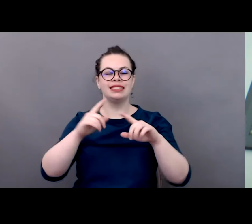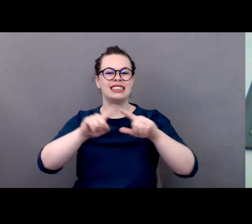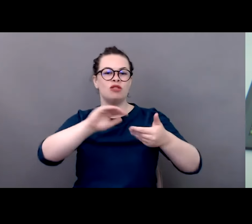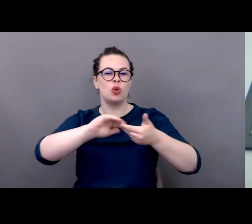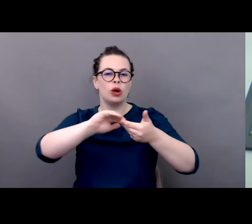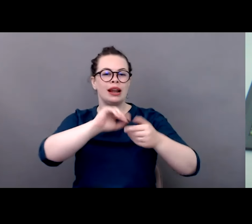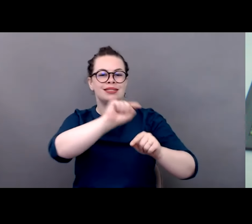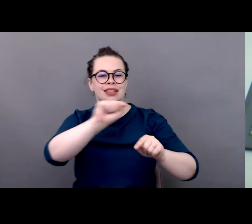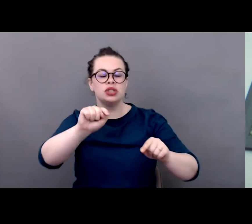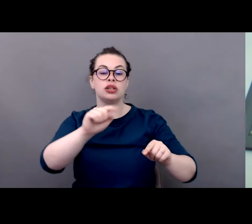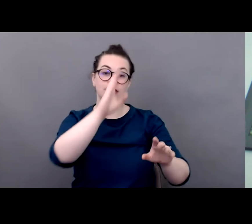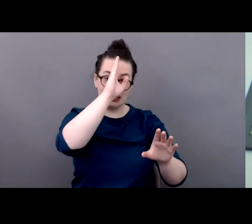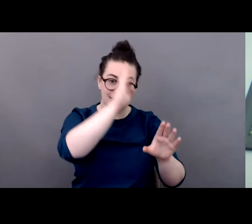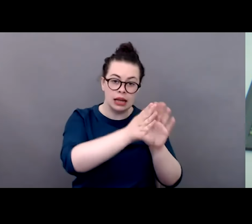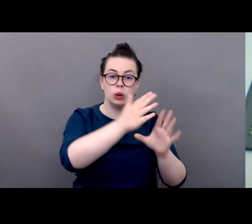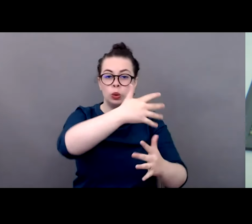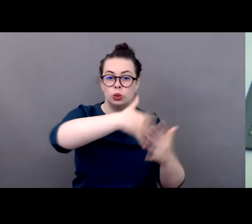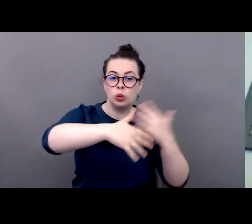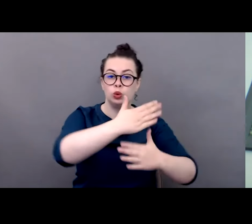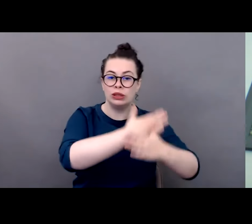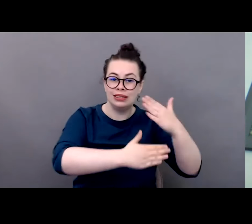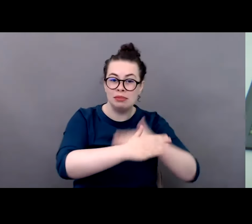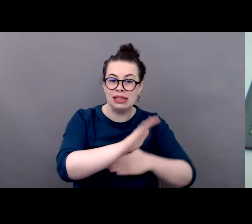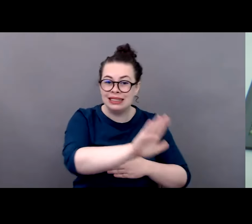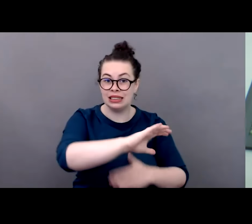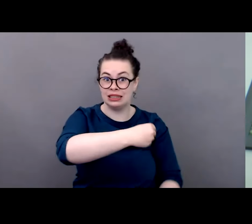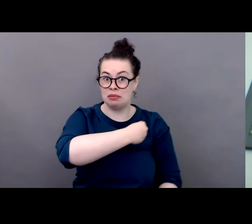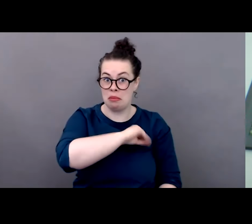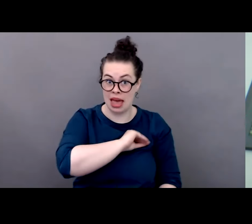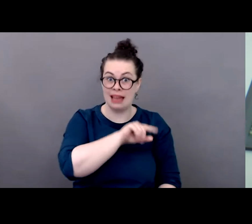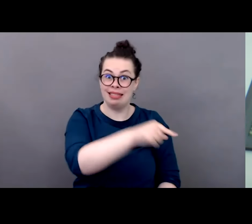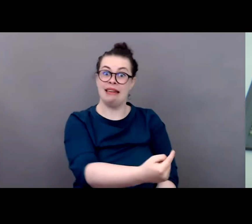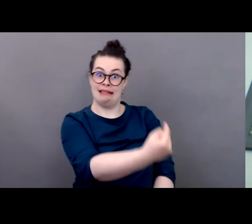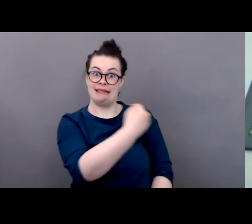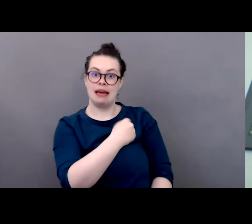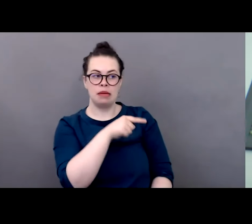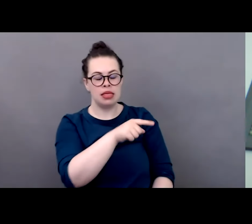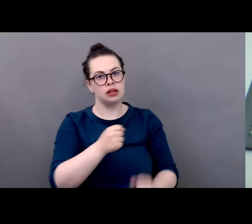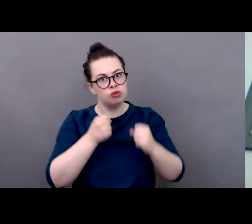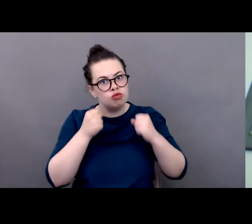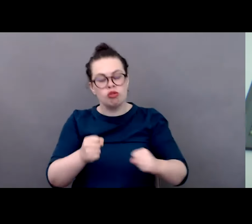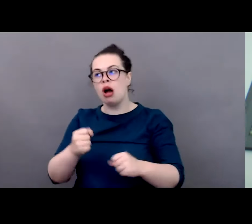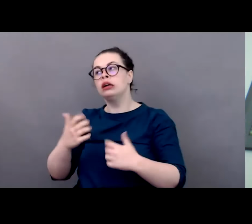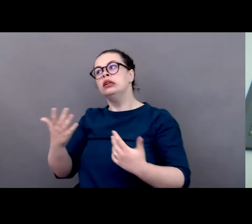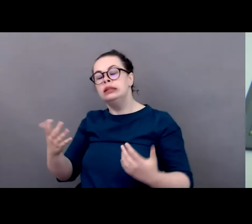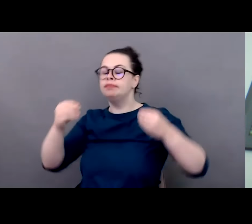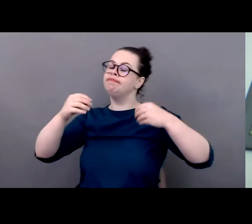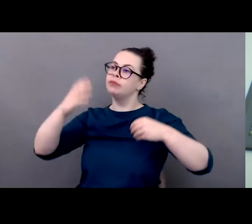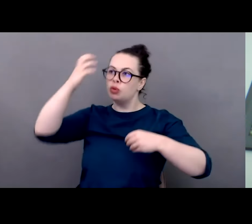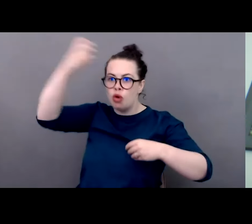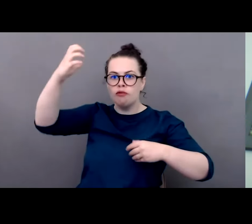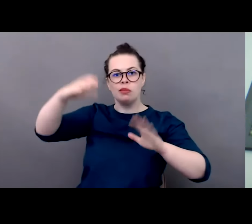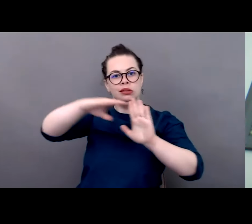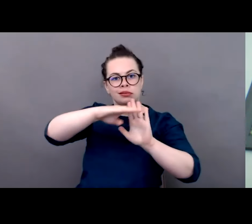psychosocial disabilities of Spain, and was extensively informed about structural discriminatory provisions that